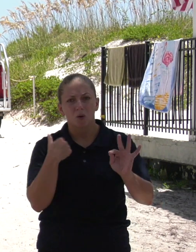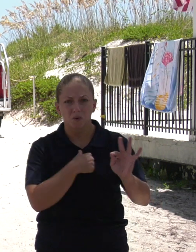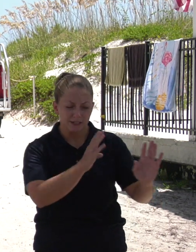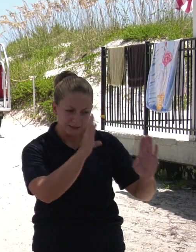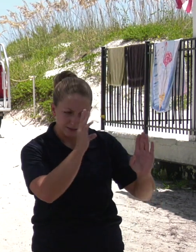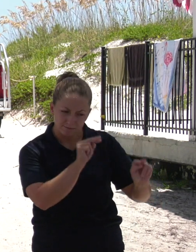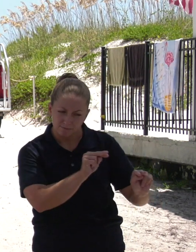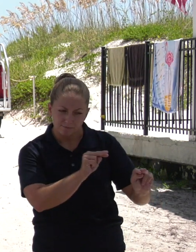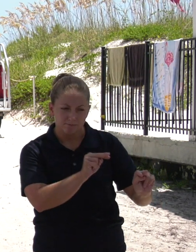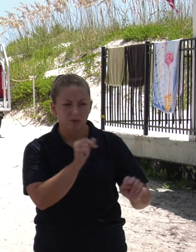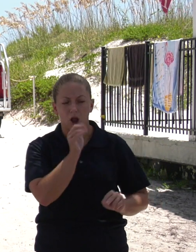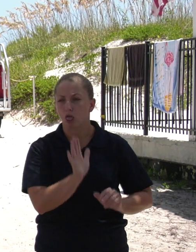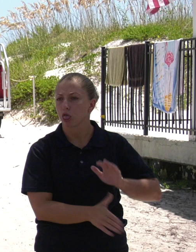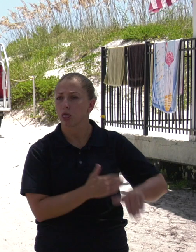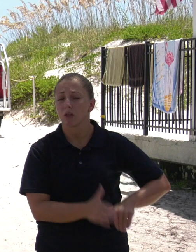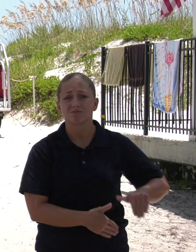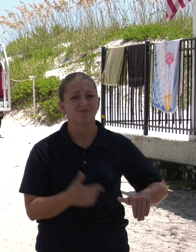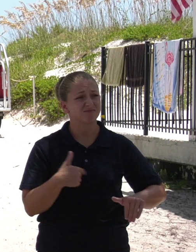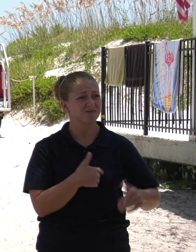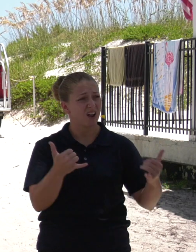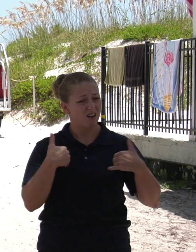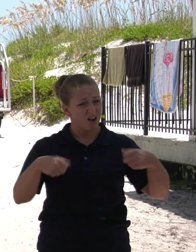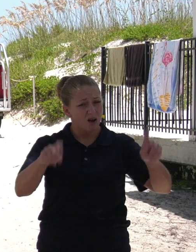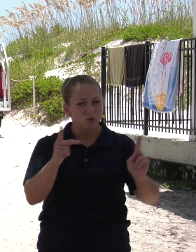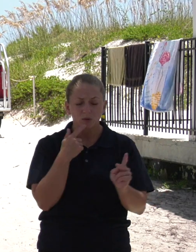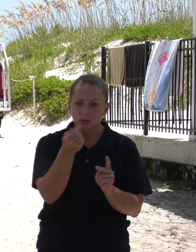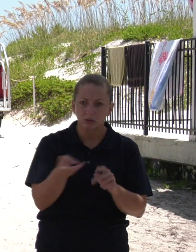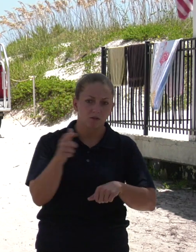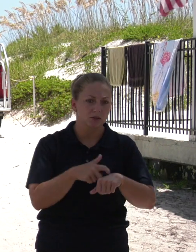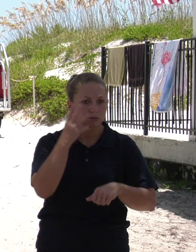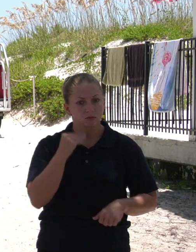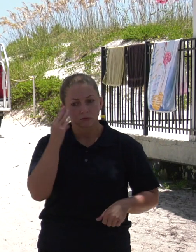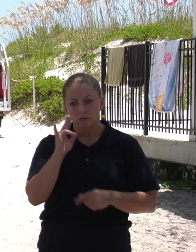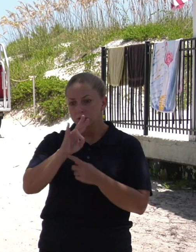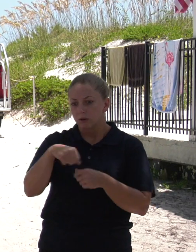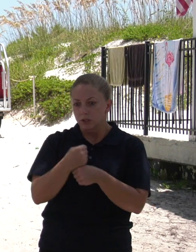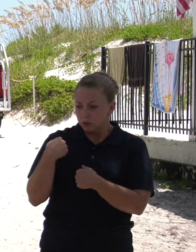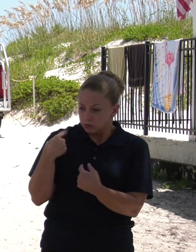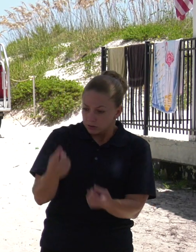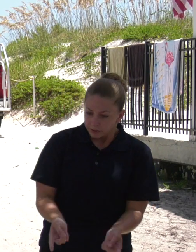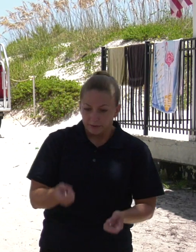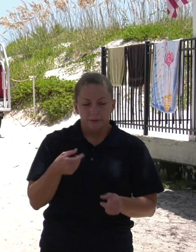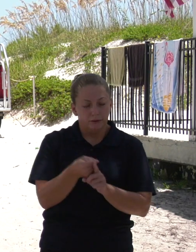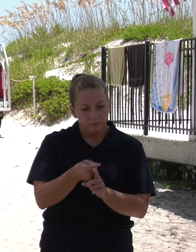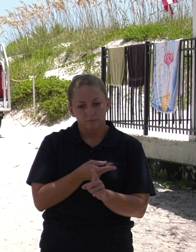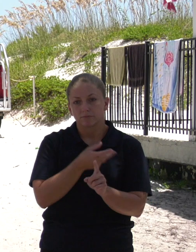be vigilant. We've had the opportunity now to go through this drill several times in the last 7 years, so we've gotten pretty good